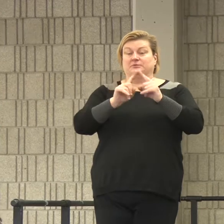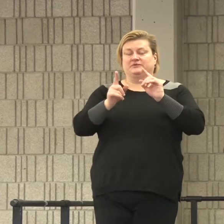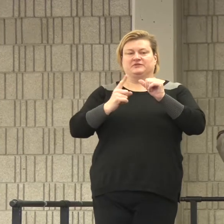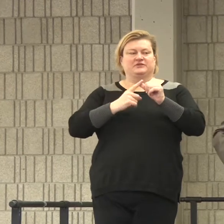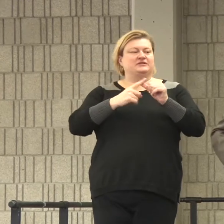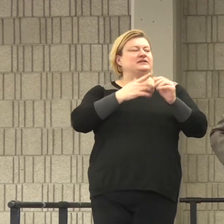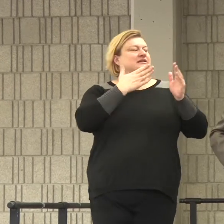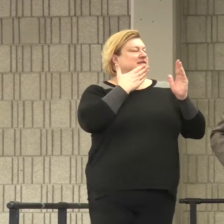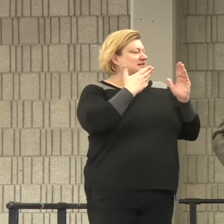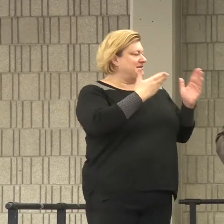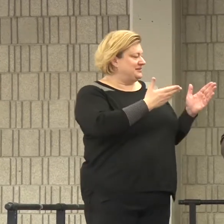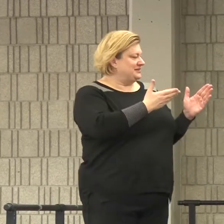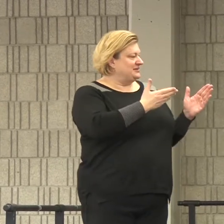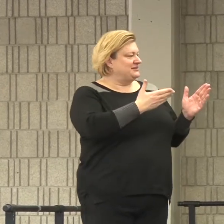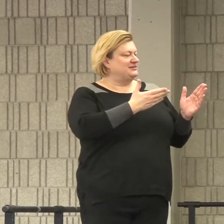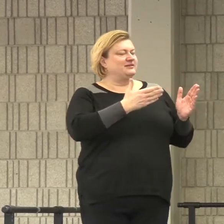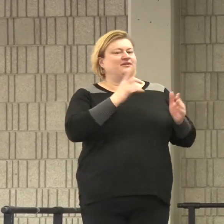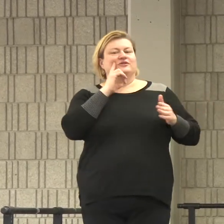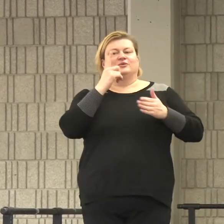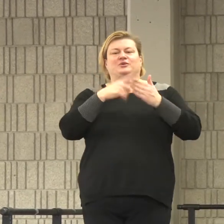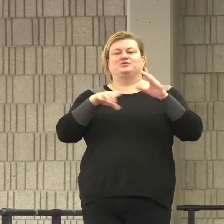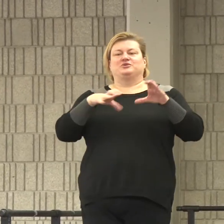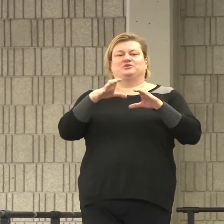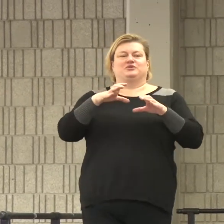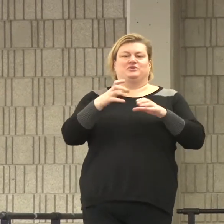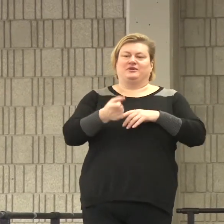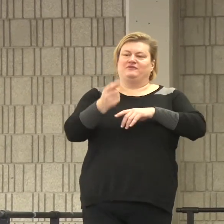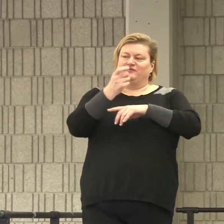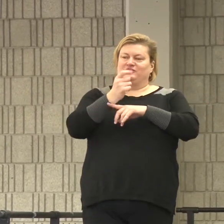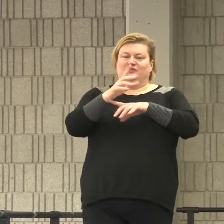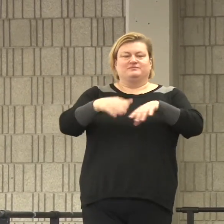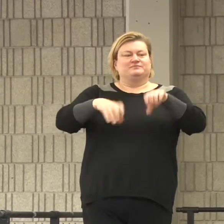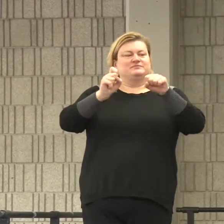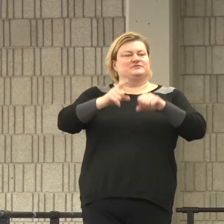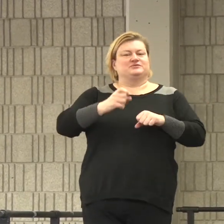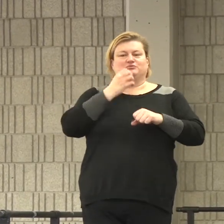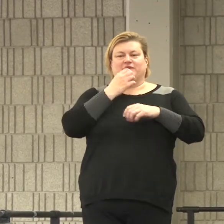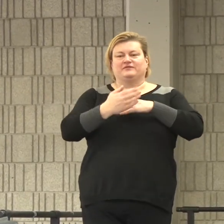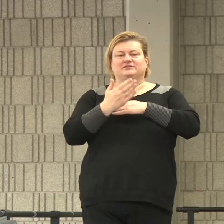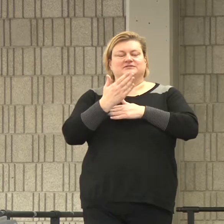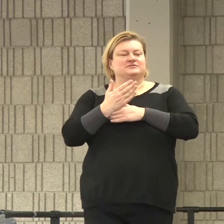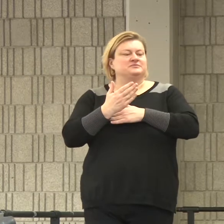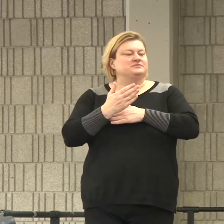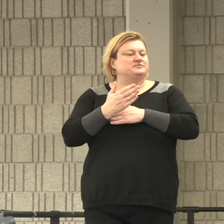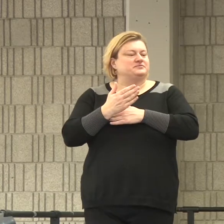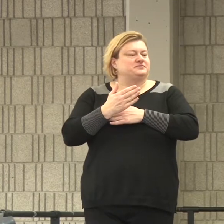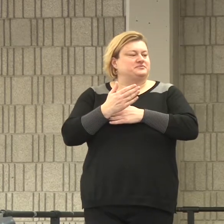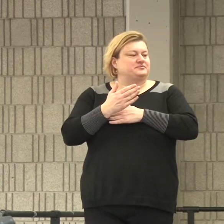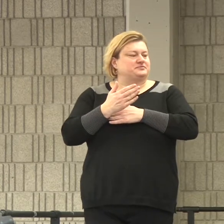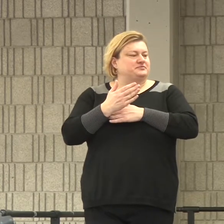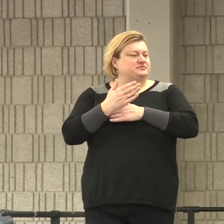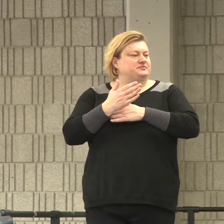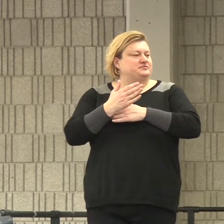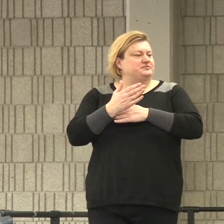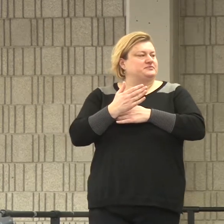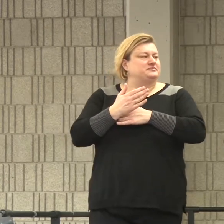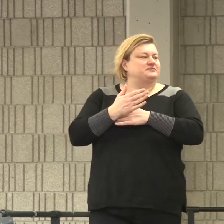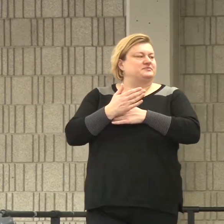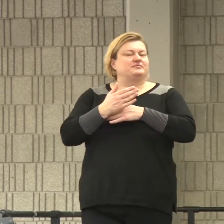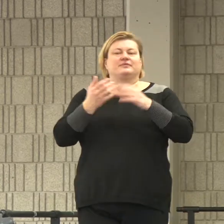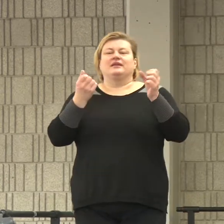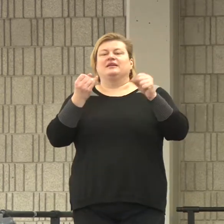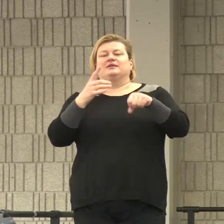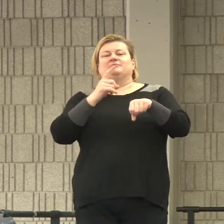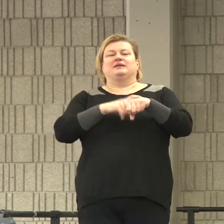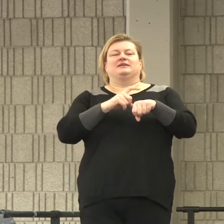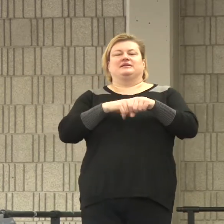let me thank you for what you do every year, putting this breakfast together. I've been many times over the